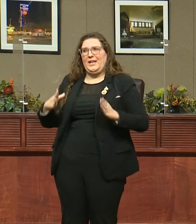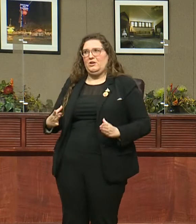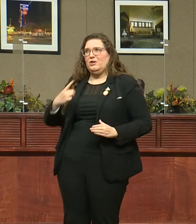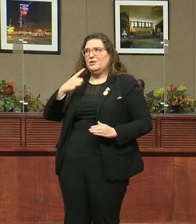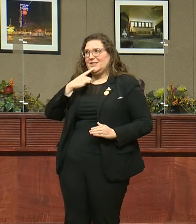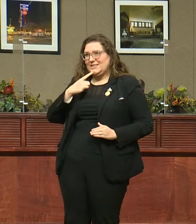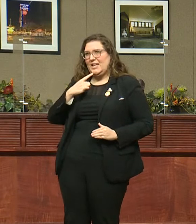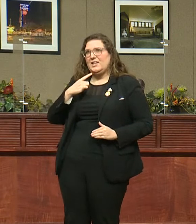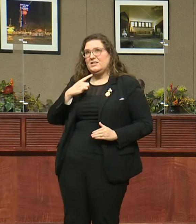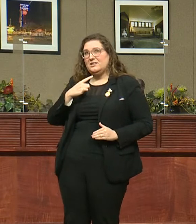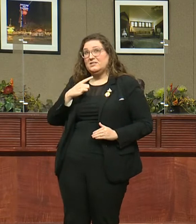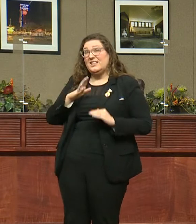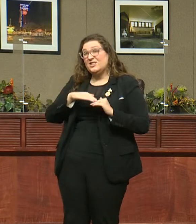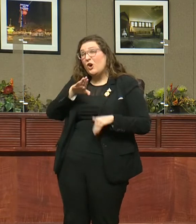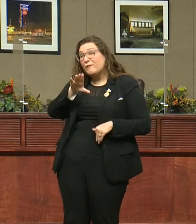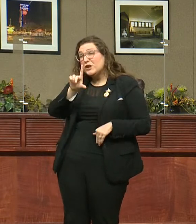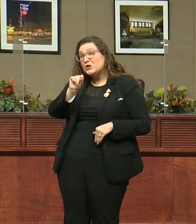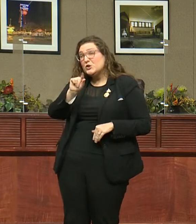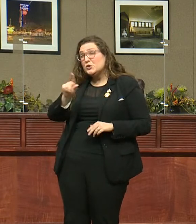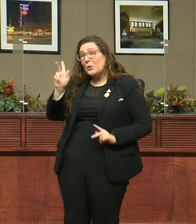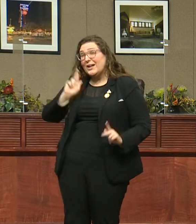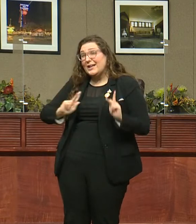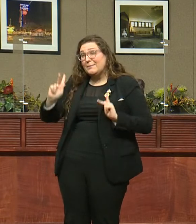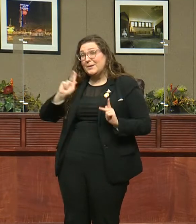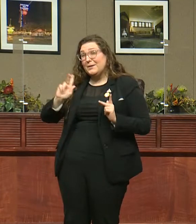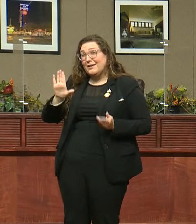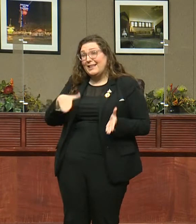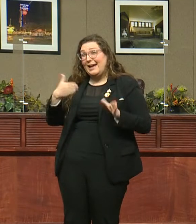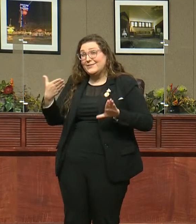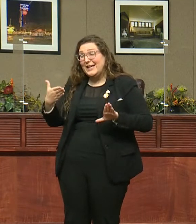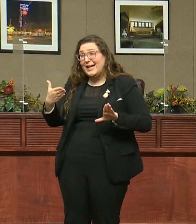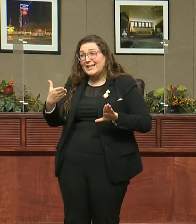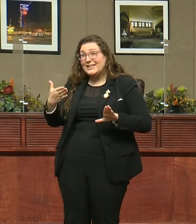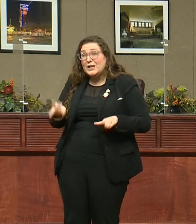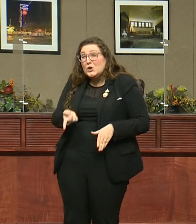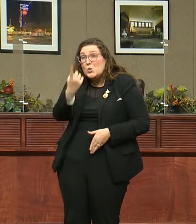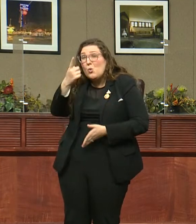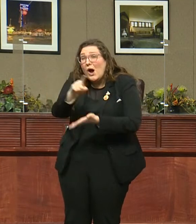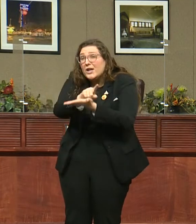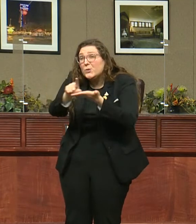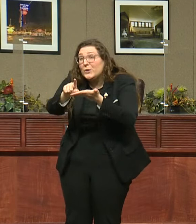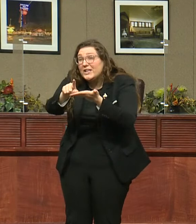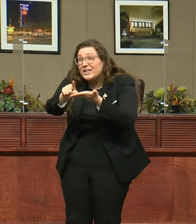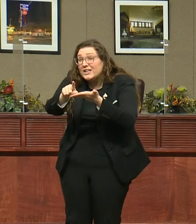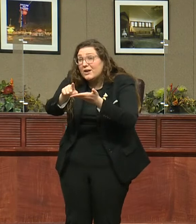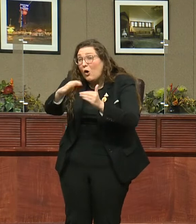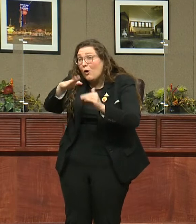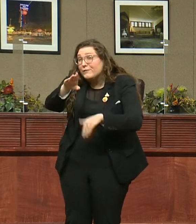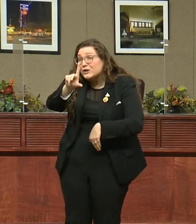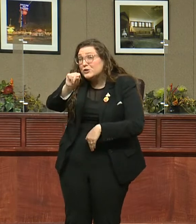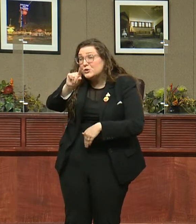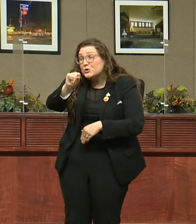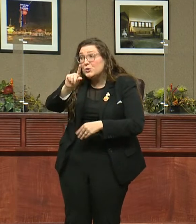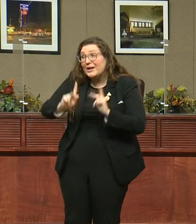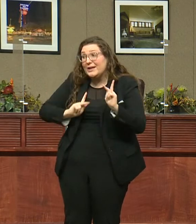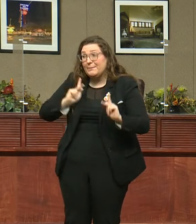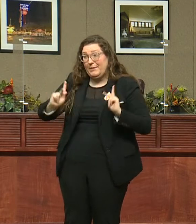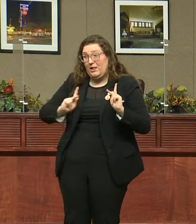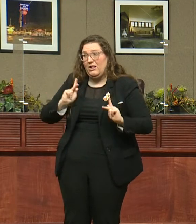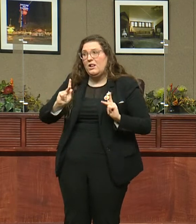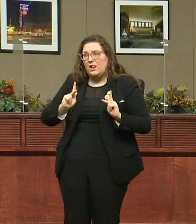you on Friday, and today is only Thursday, not even a week. So that rate is increasing as